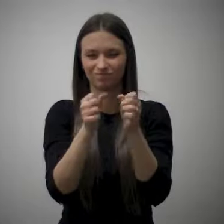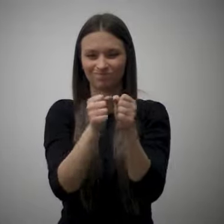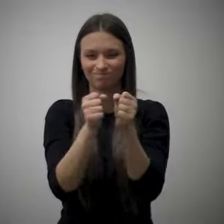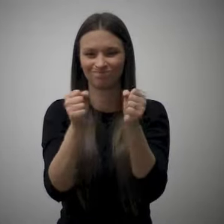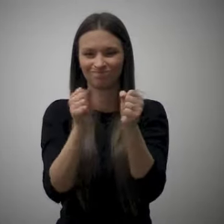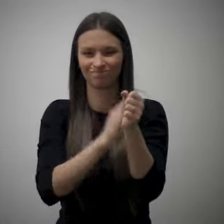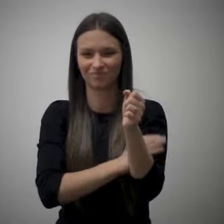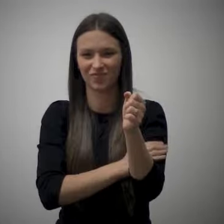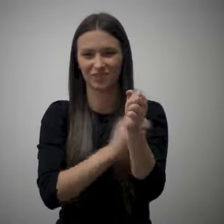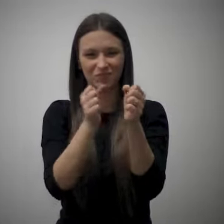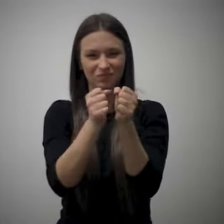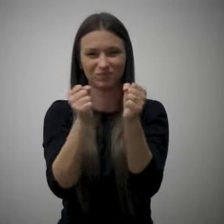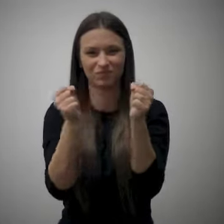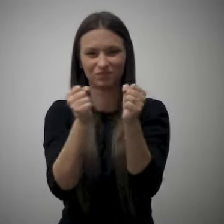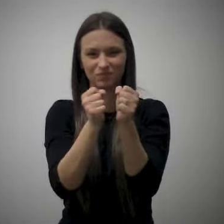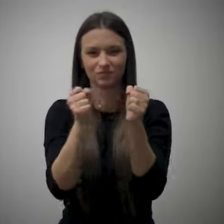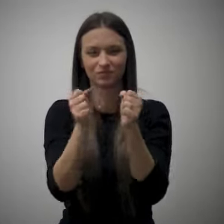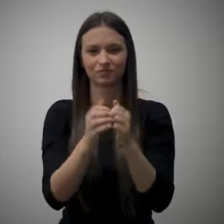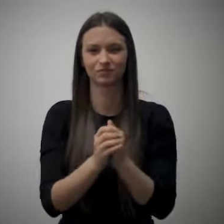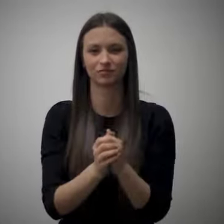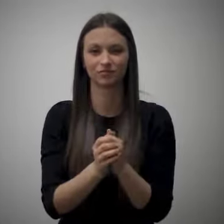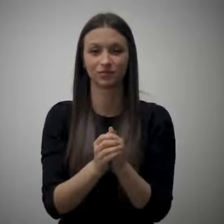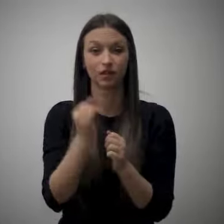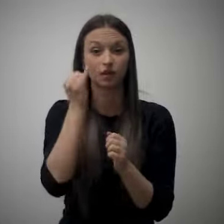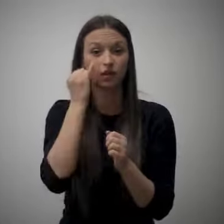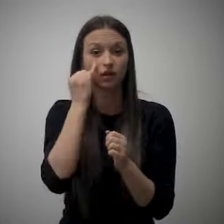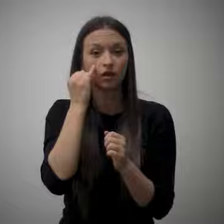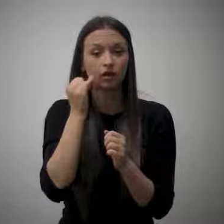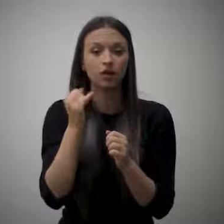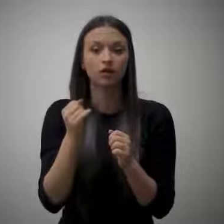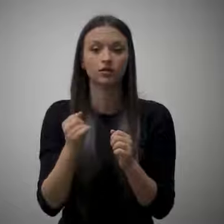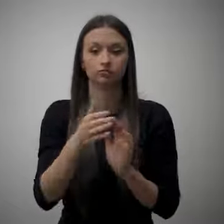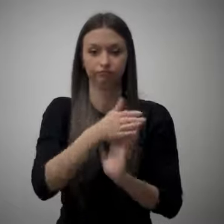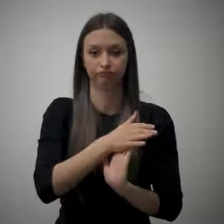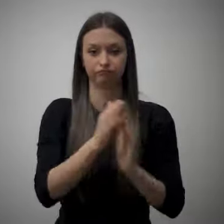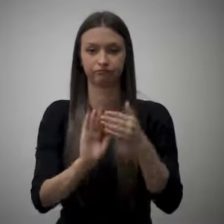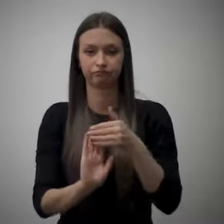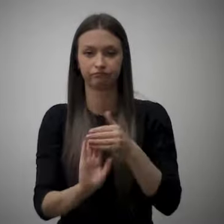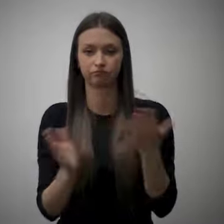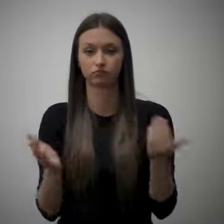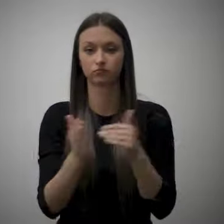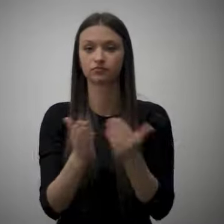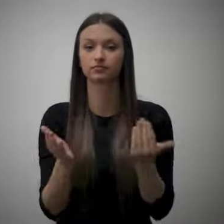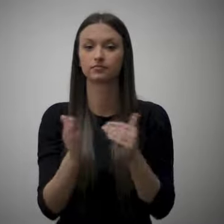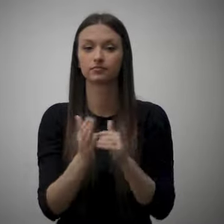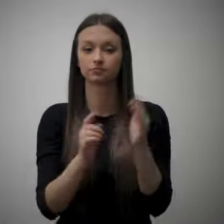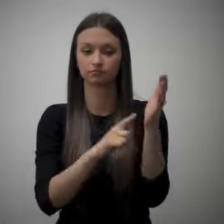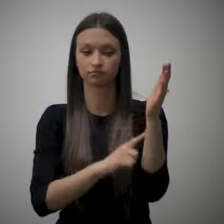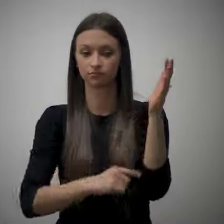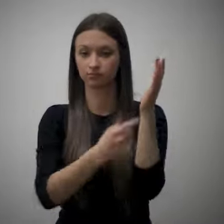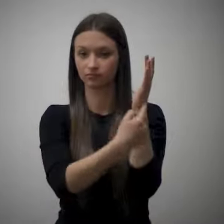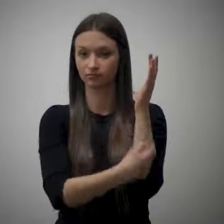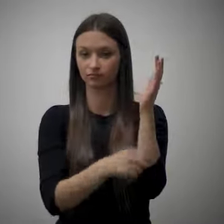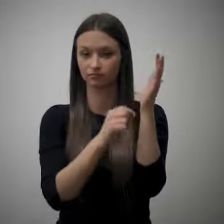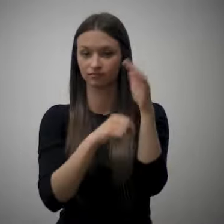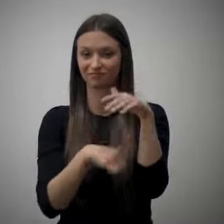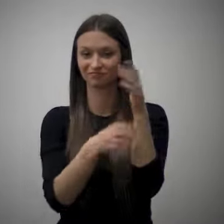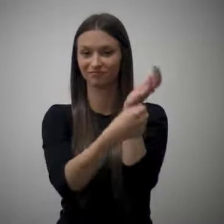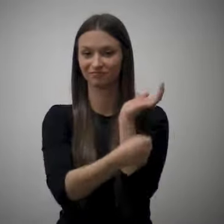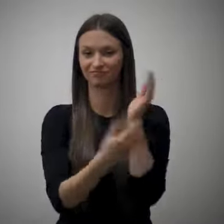muscles. If you rest and stretch your muscles regularly, the tendons and ligaments will function